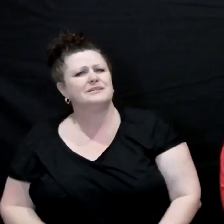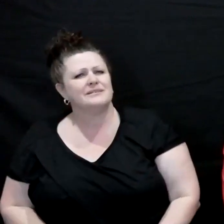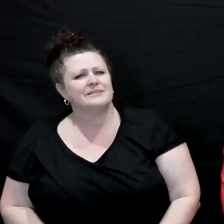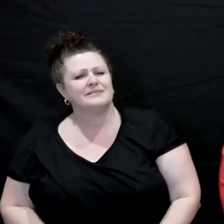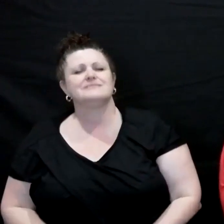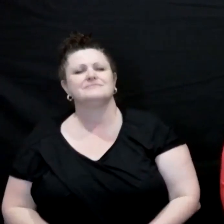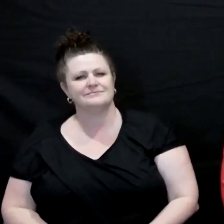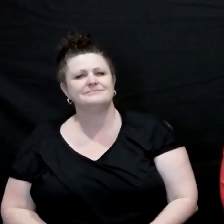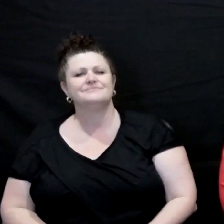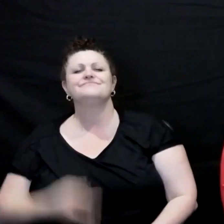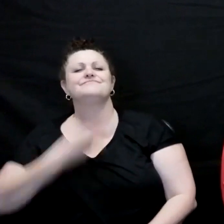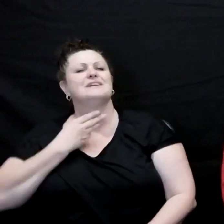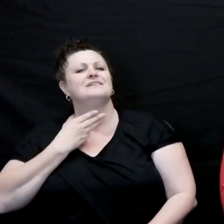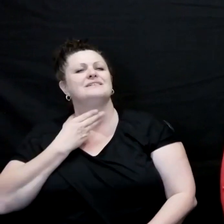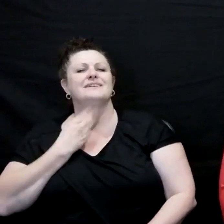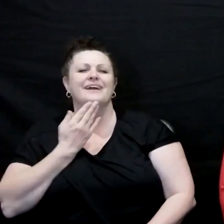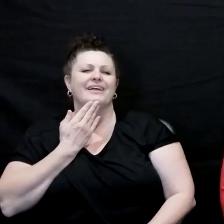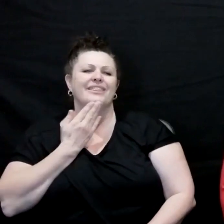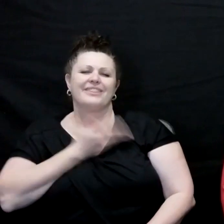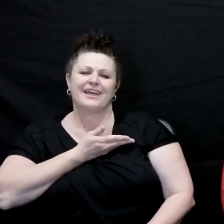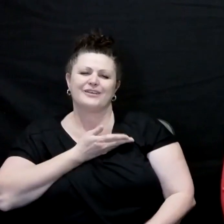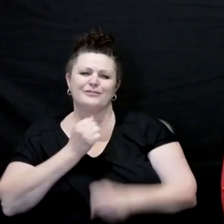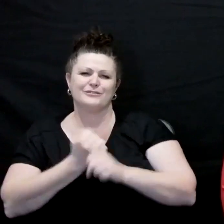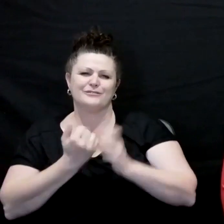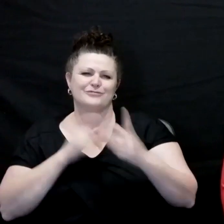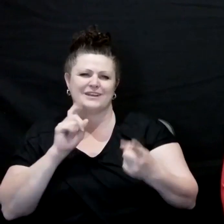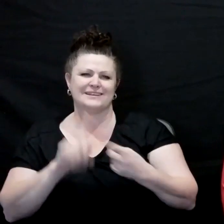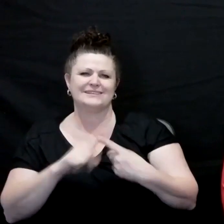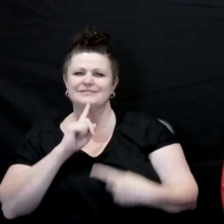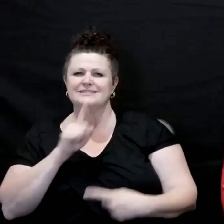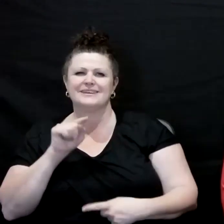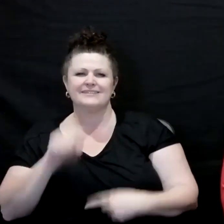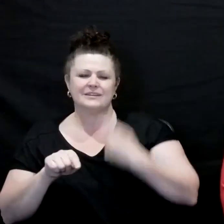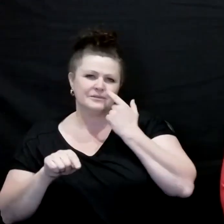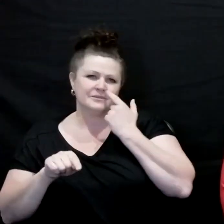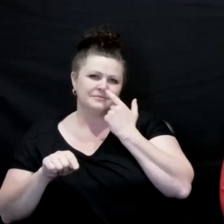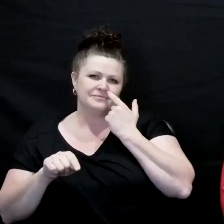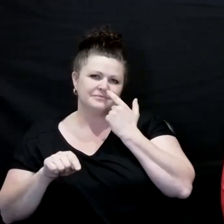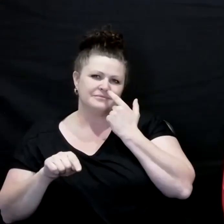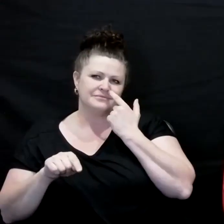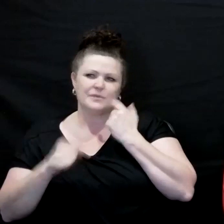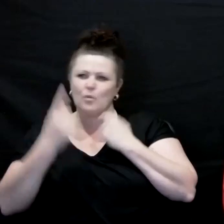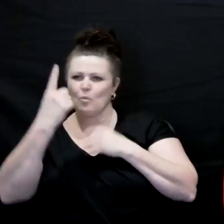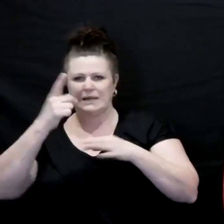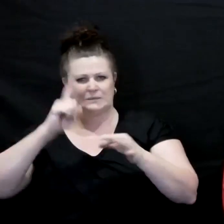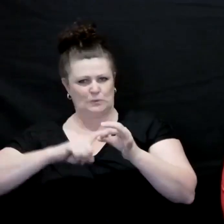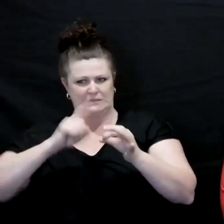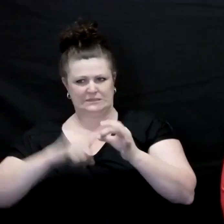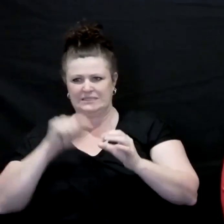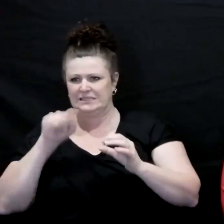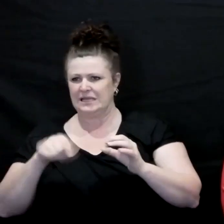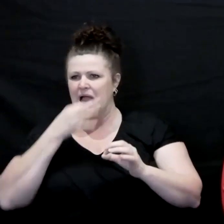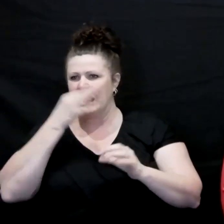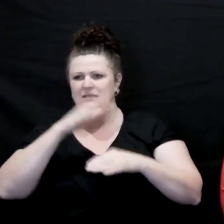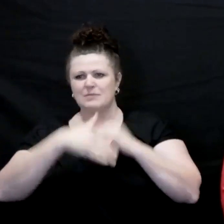It's Meredith. Thanks for sharing that, Grace. There's a question here that I think is asking about